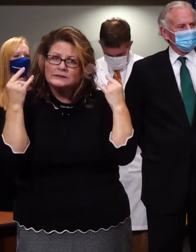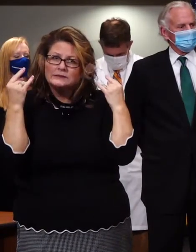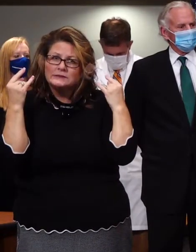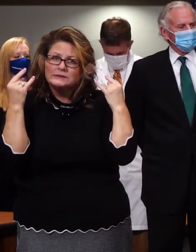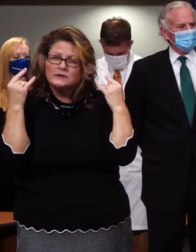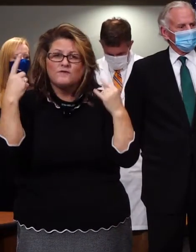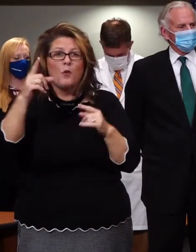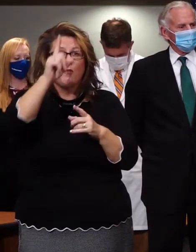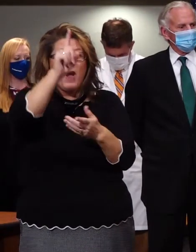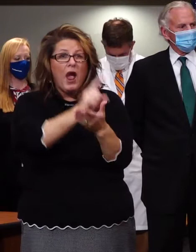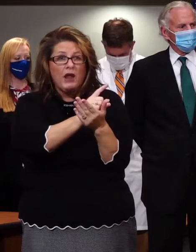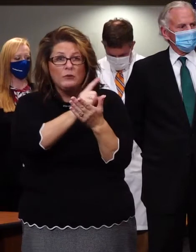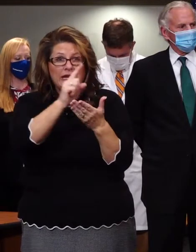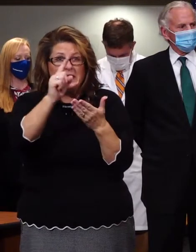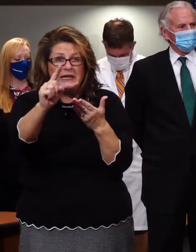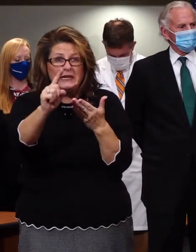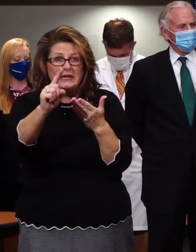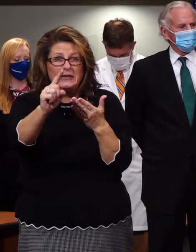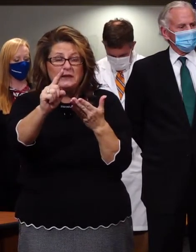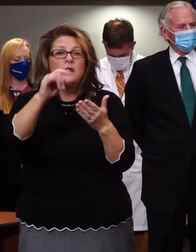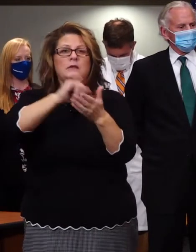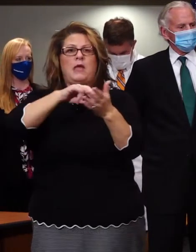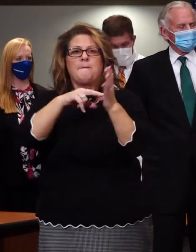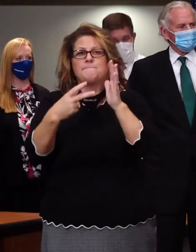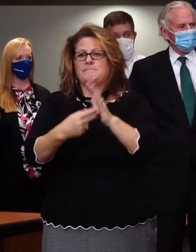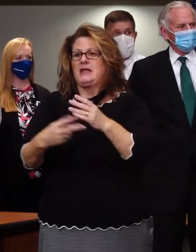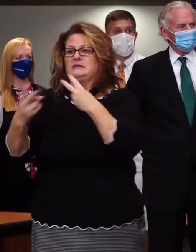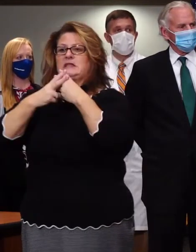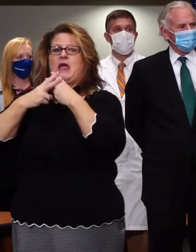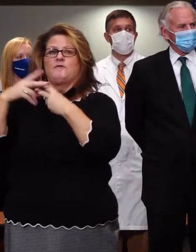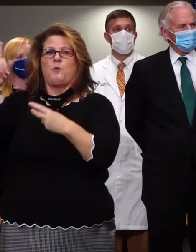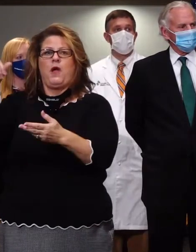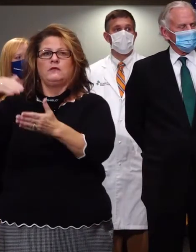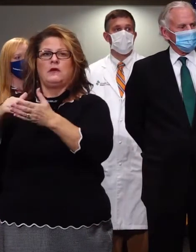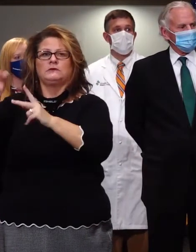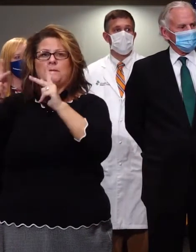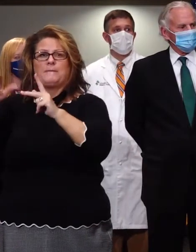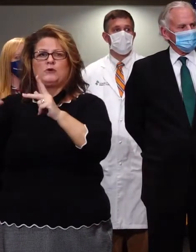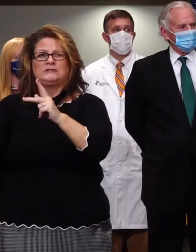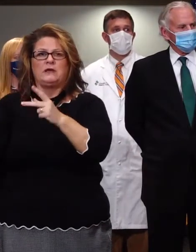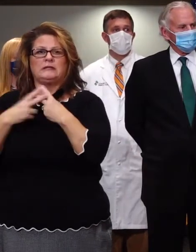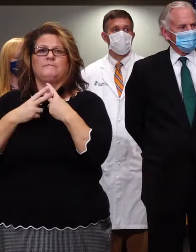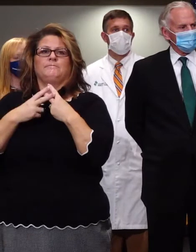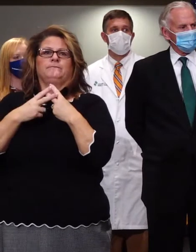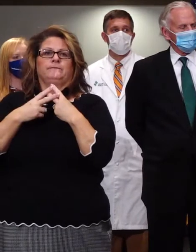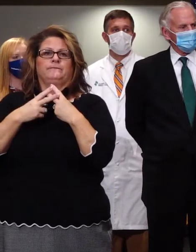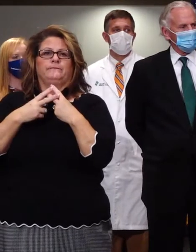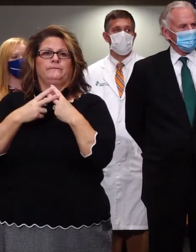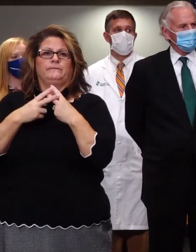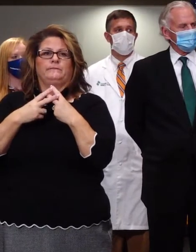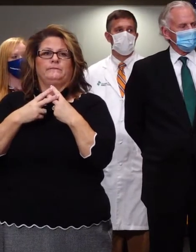actually avert an additional 1,000 deaths. We could avert 1,000 more deaths. And in fact, if we were to do